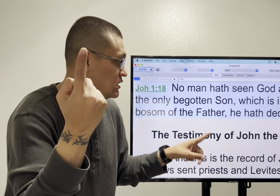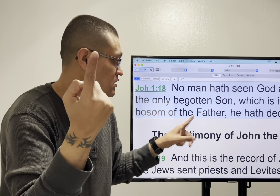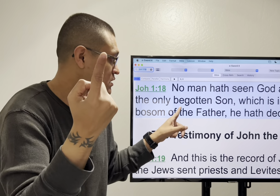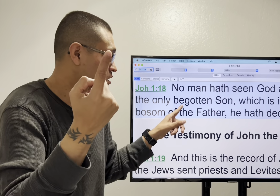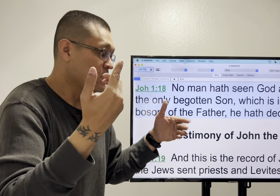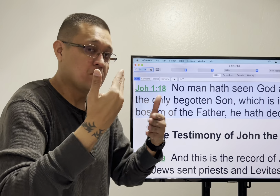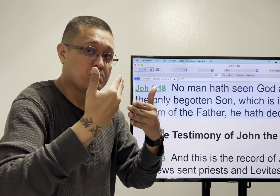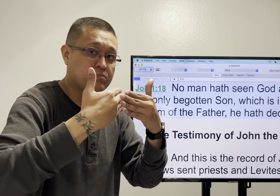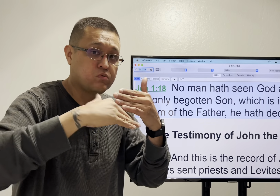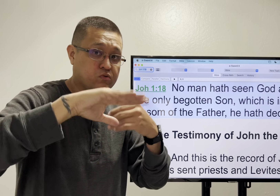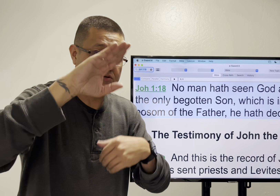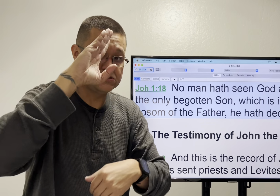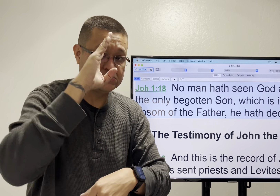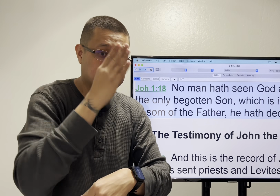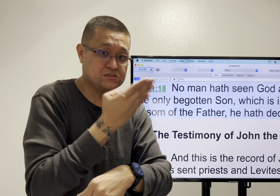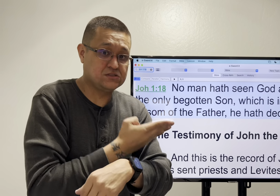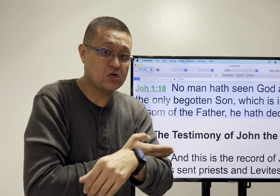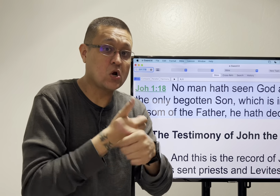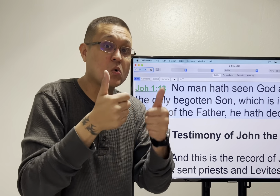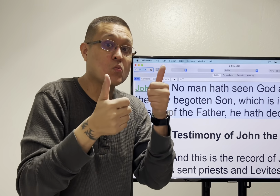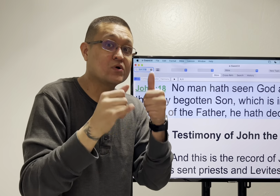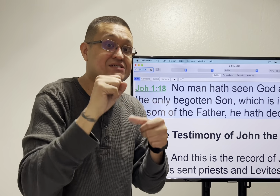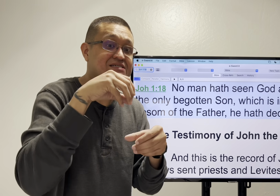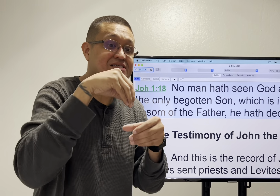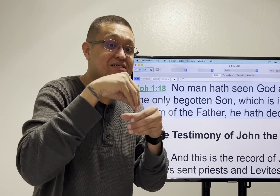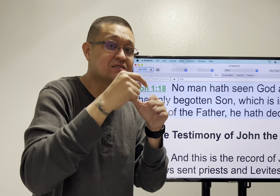and we know that God is a spirit that we can't see.